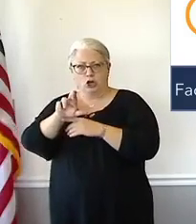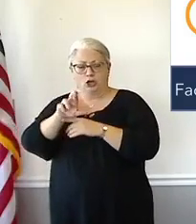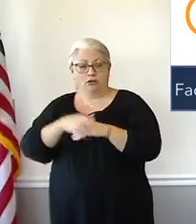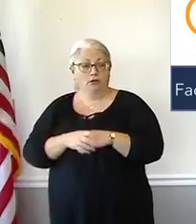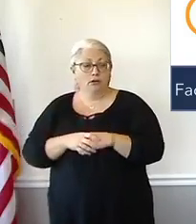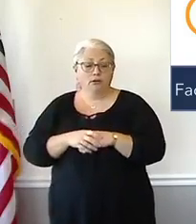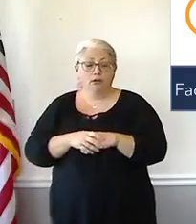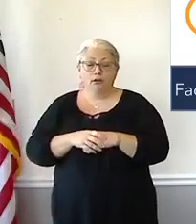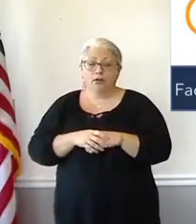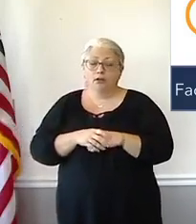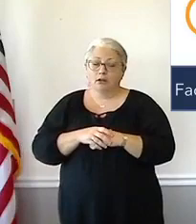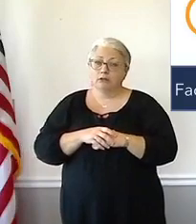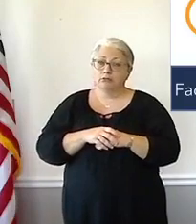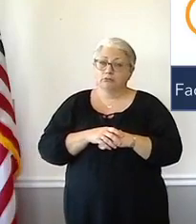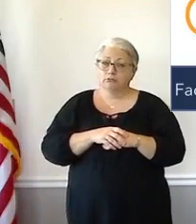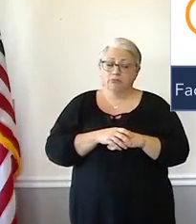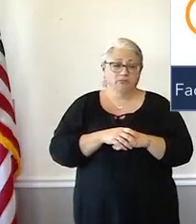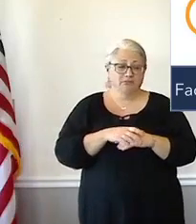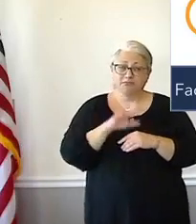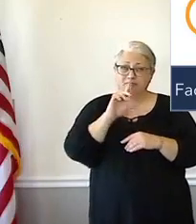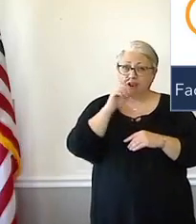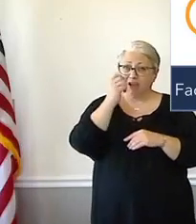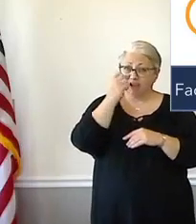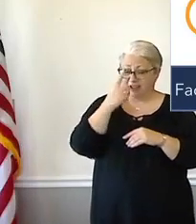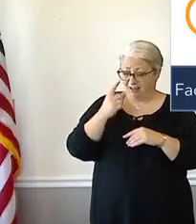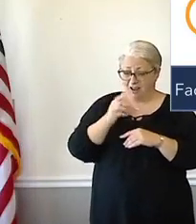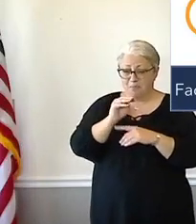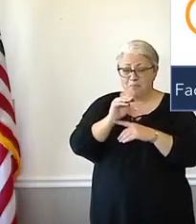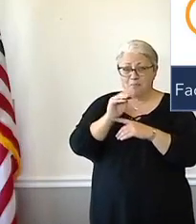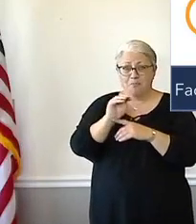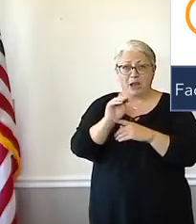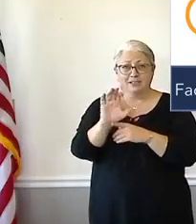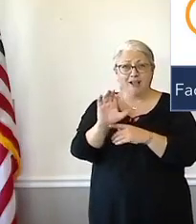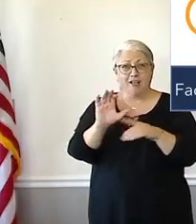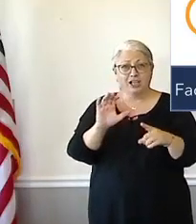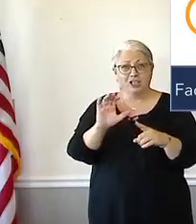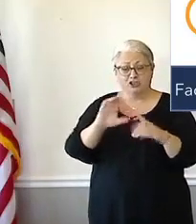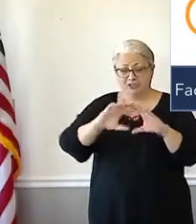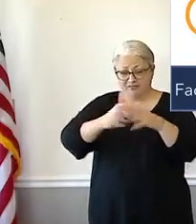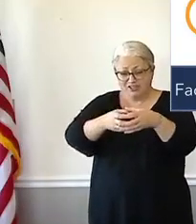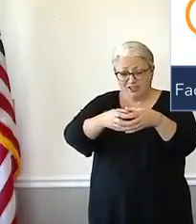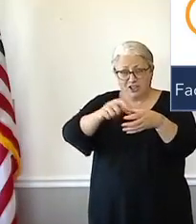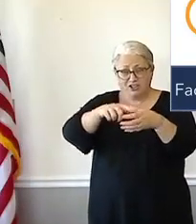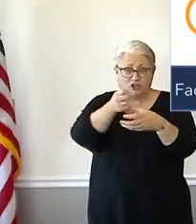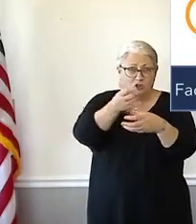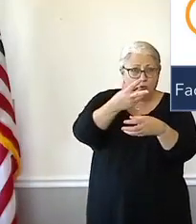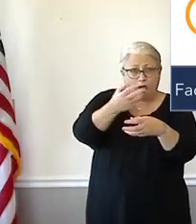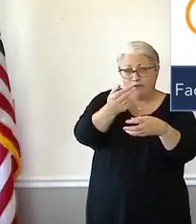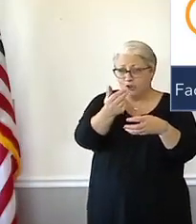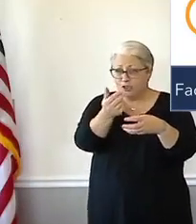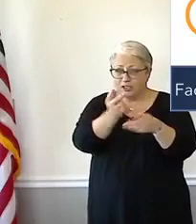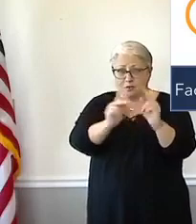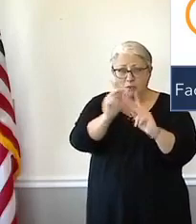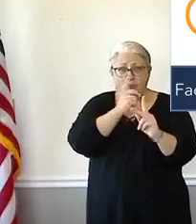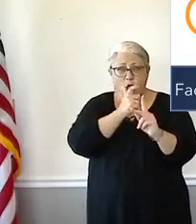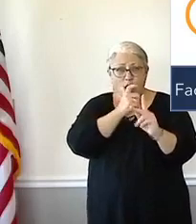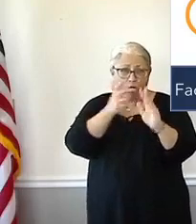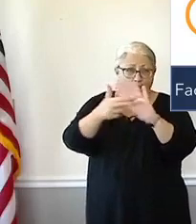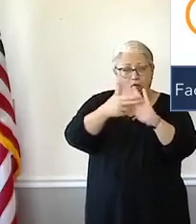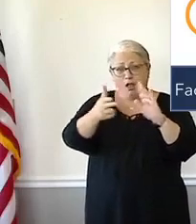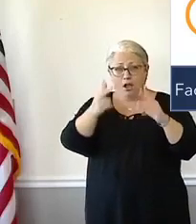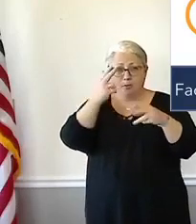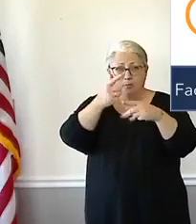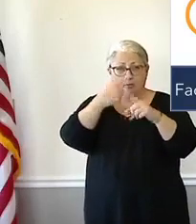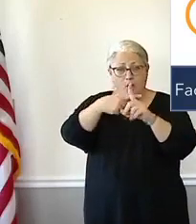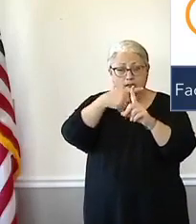tested positive, or 12 people tested positive in the cluster at Marist, or if you are somehow associated with individuals at Hedgewood, if you know that